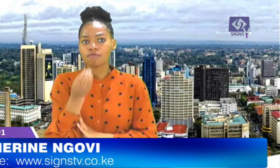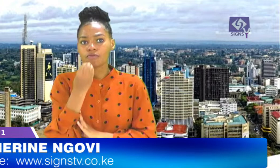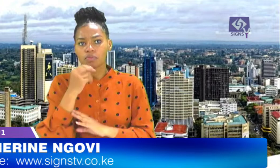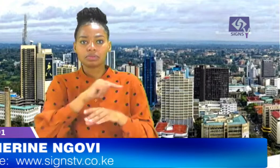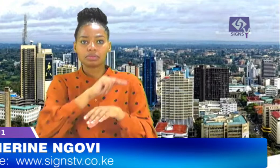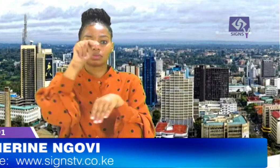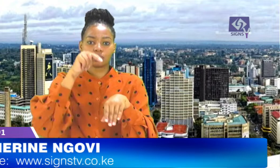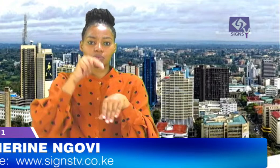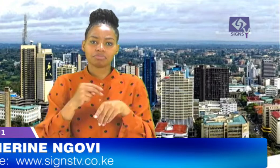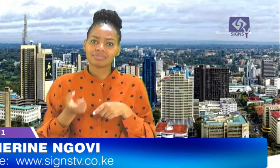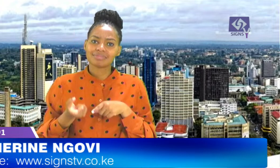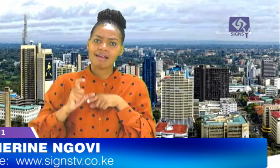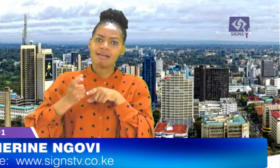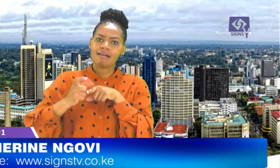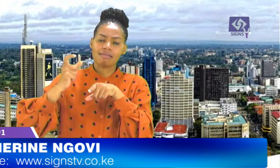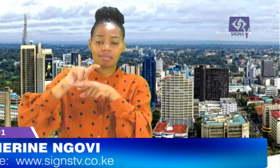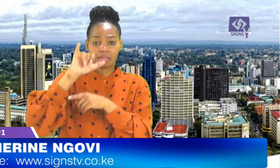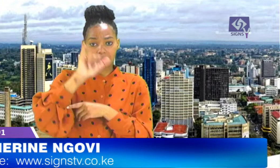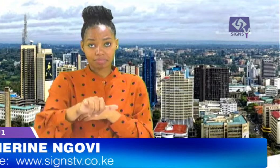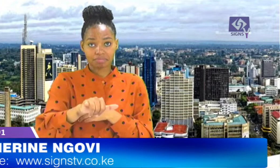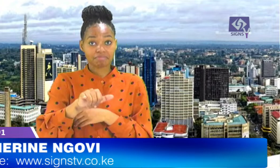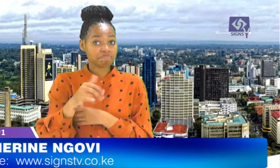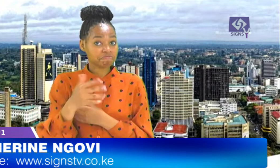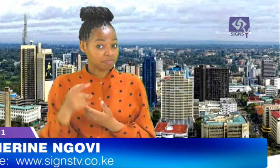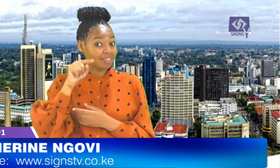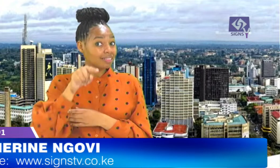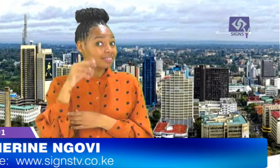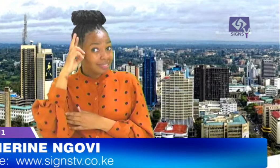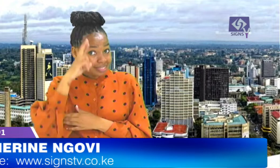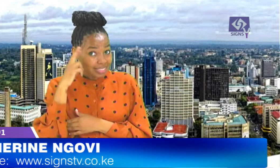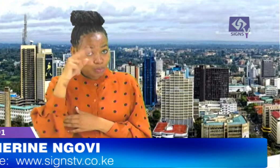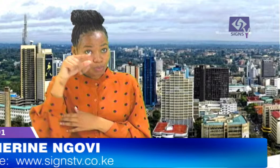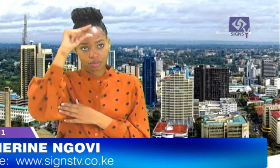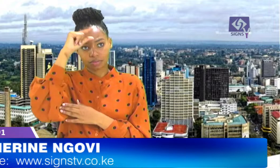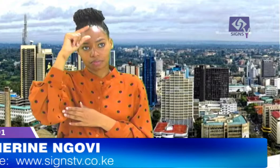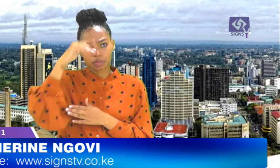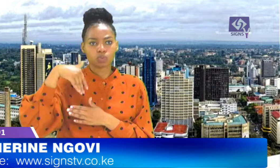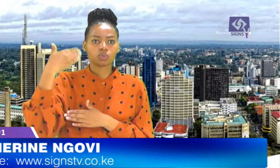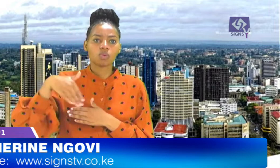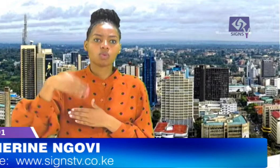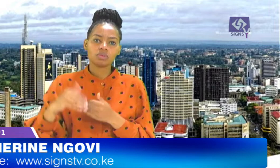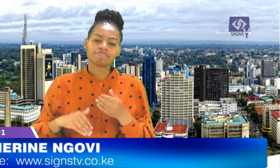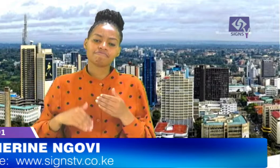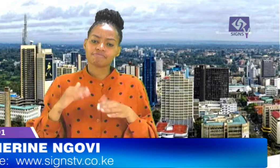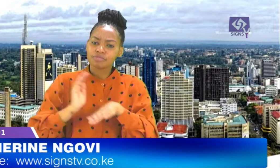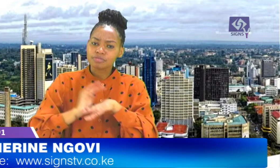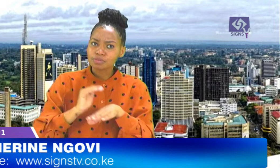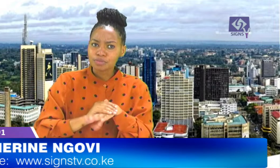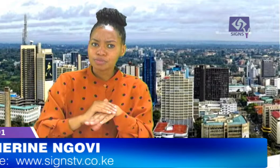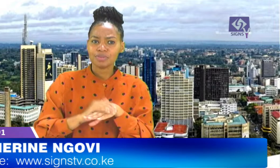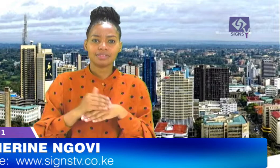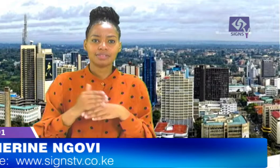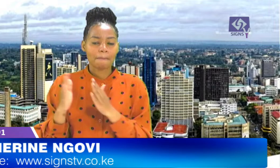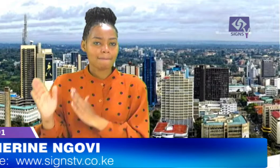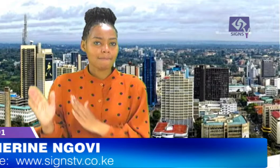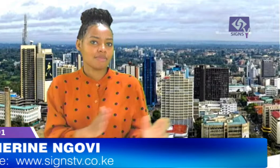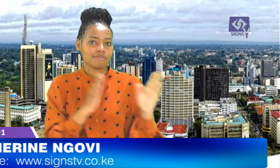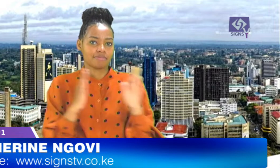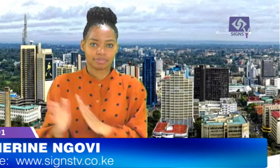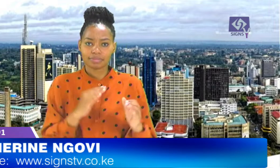supply food to the nation, adding that this is the reason the government always has good